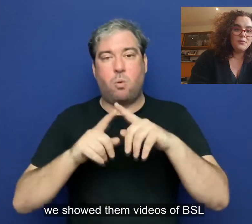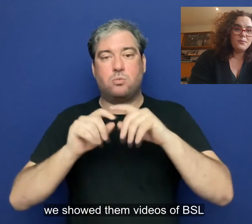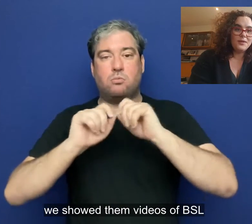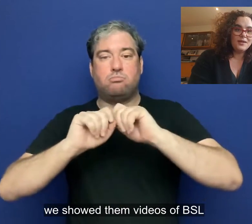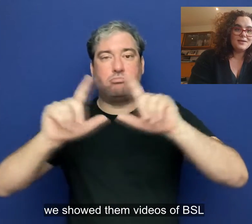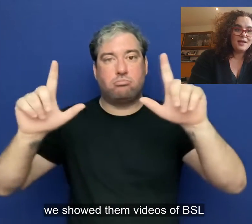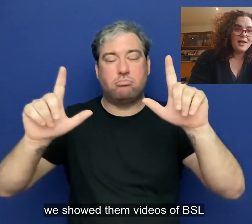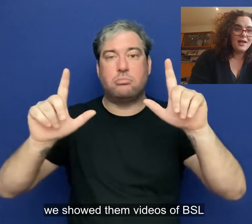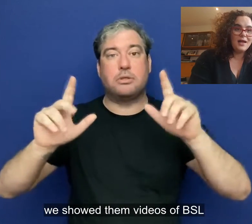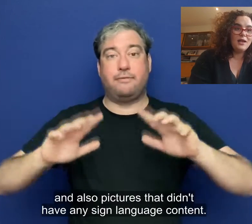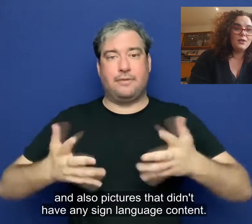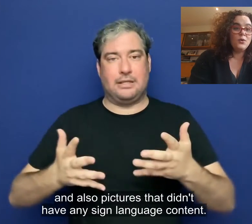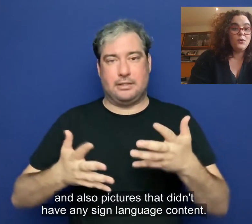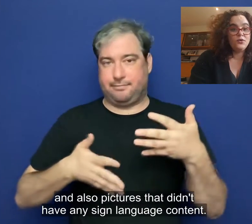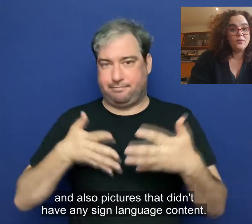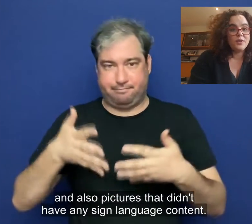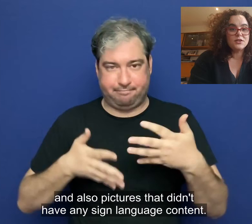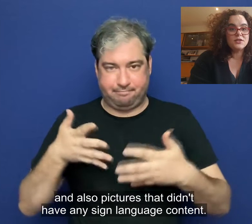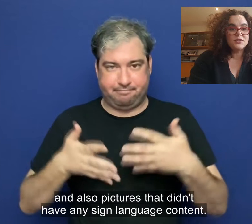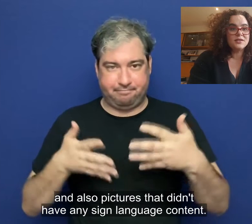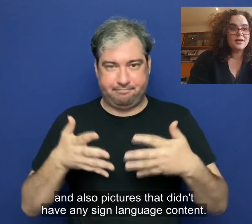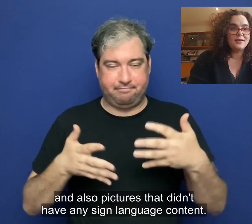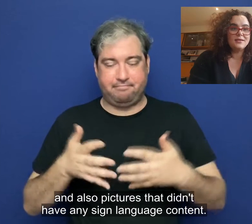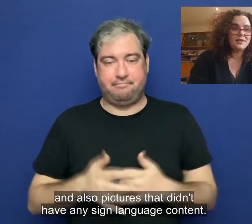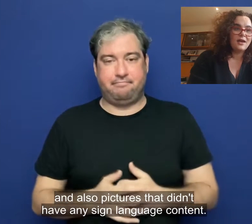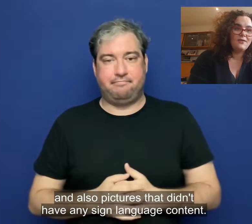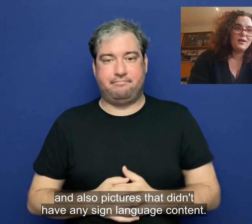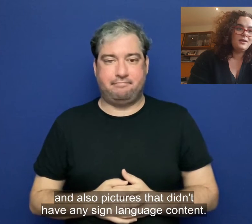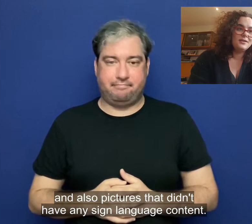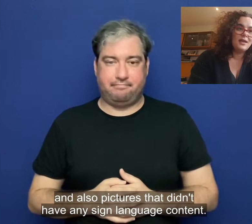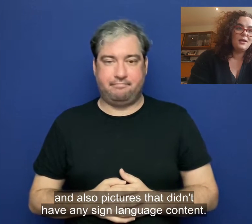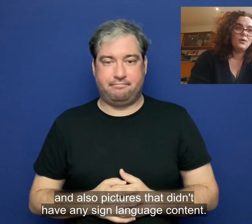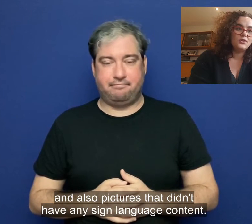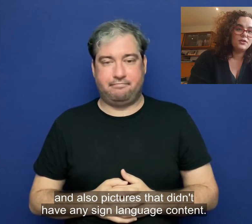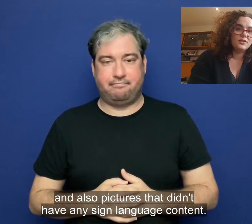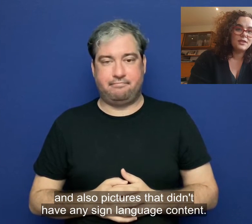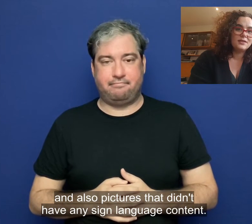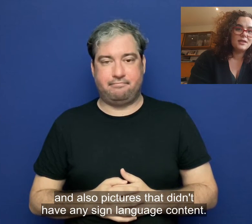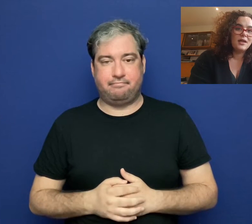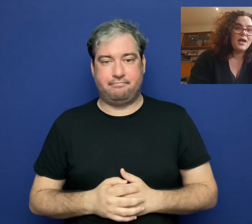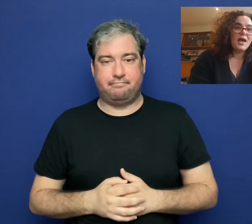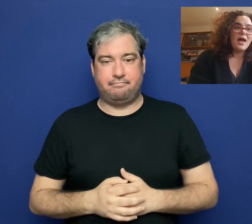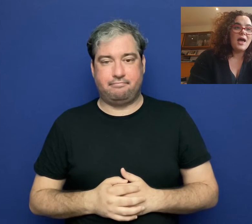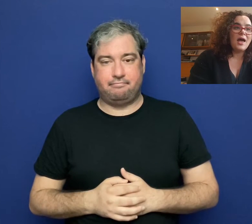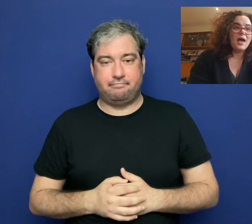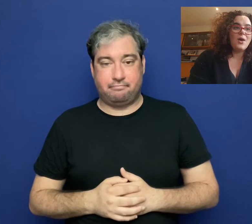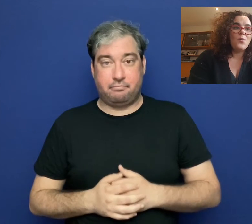videos of BSL and also pictures that didn't have any sign language content.